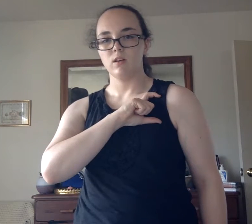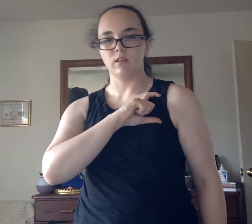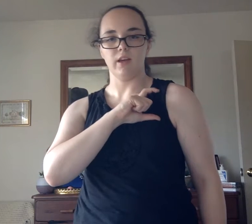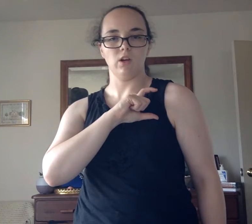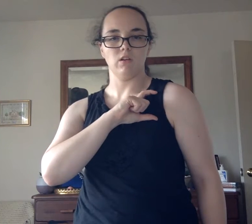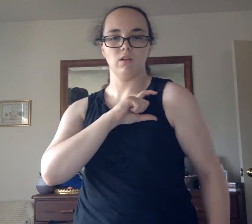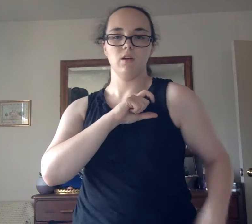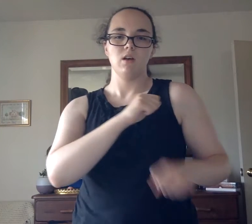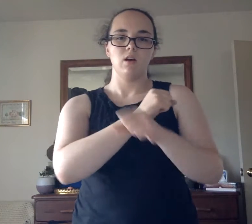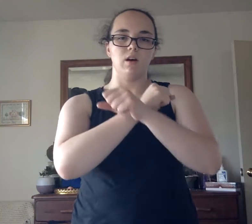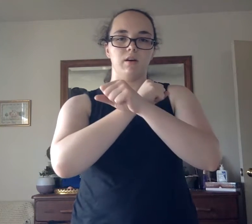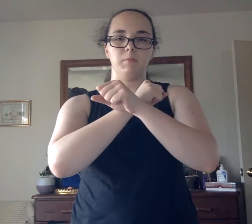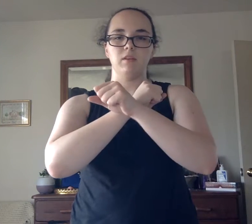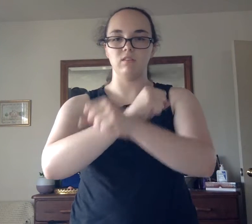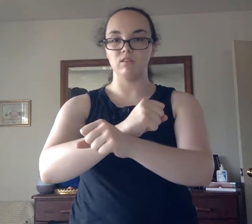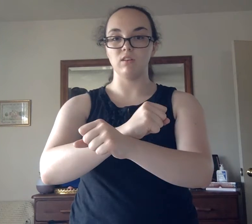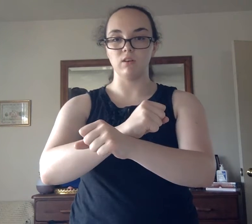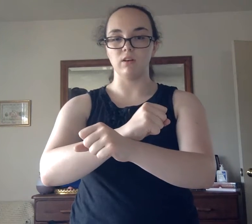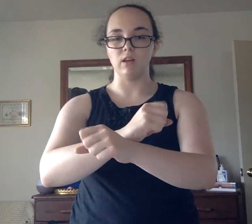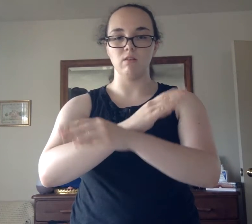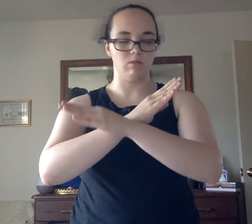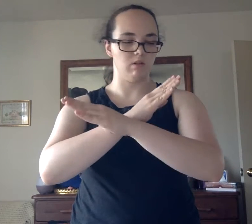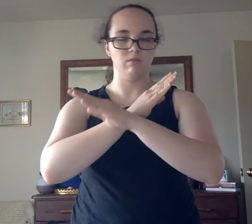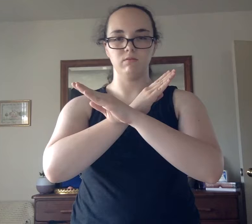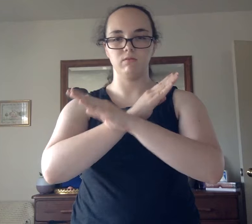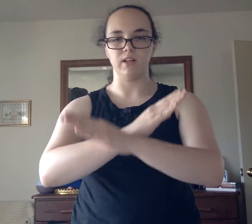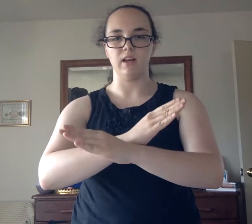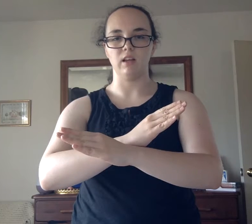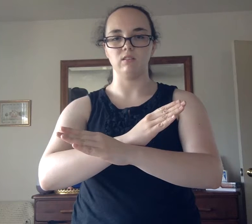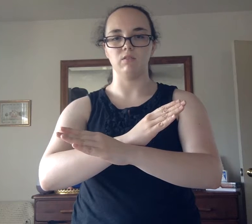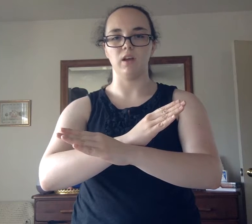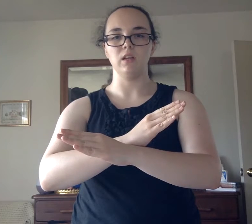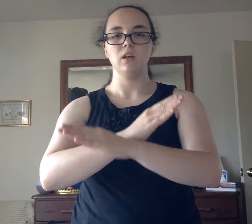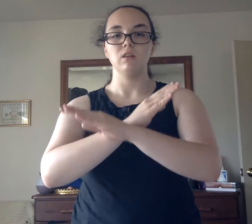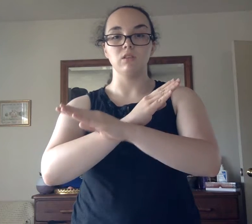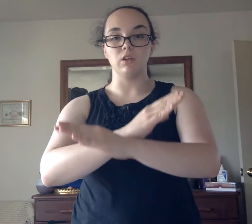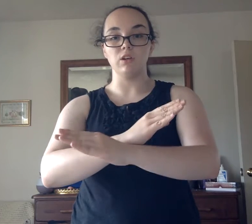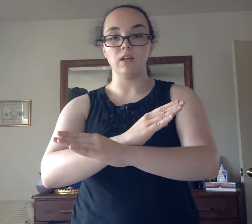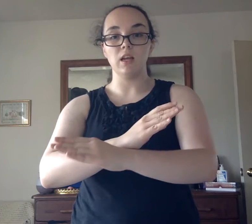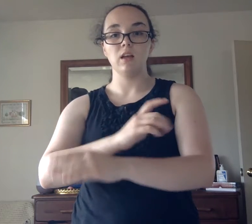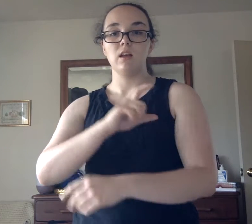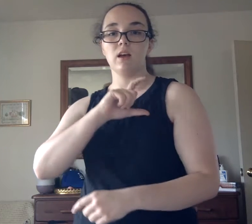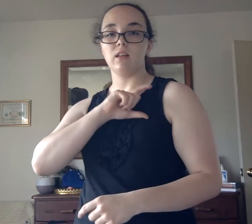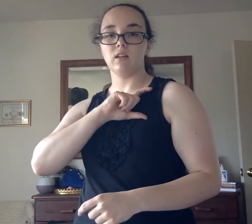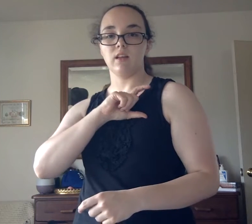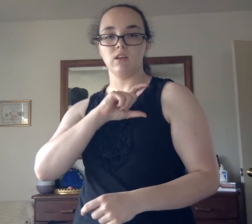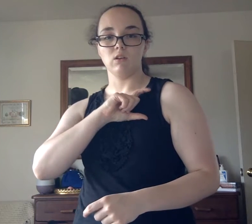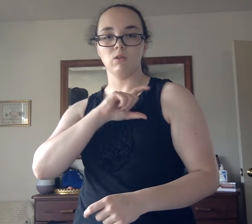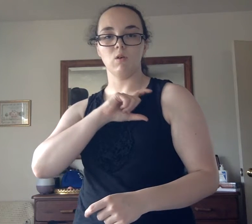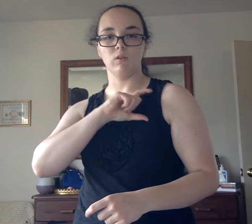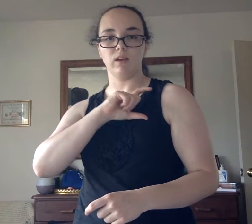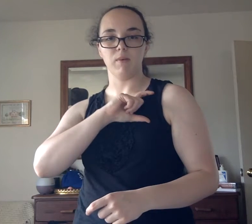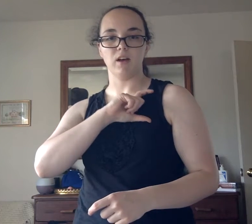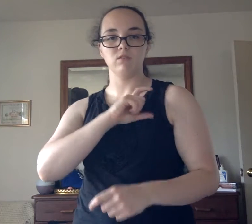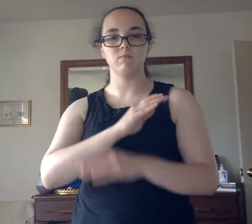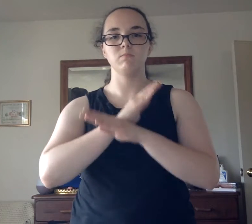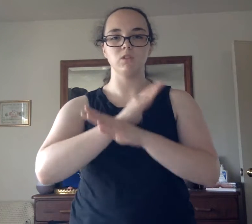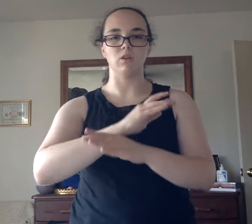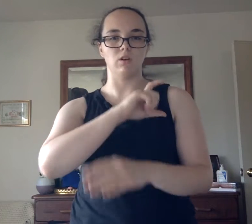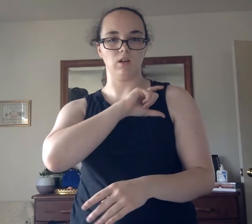Like your, this is security, or flat hands is fine. Security, and then like you're holding a badge. Security